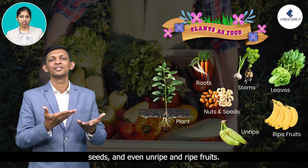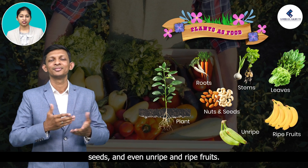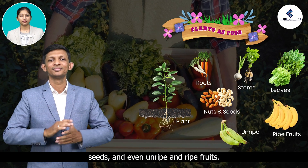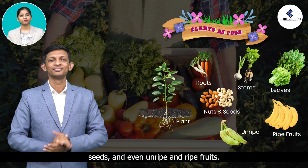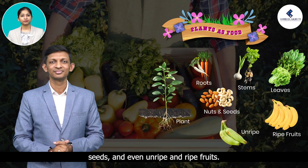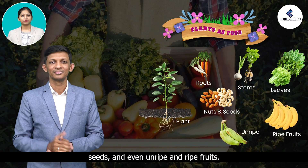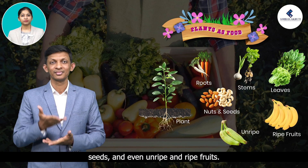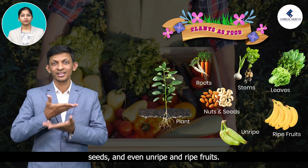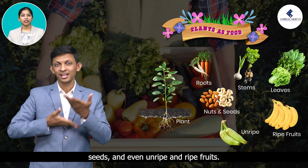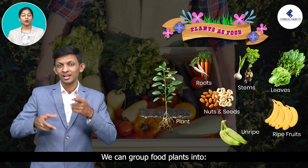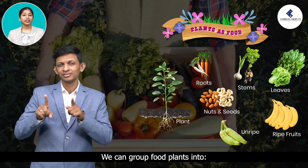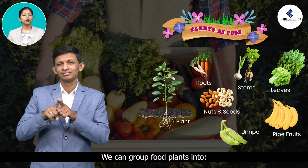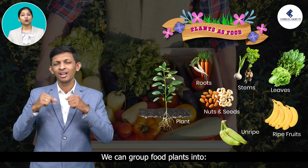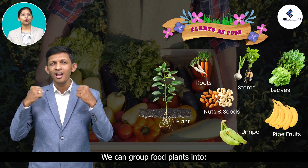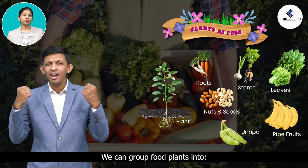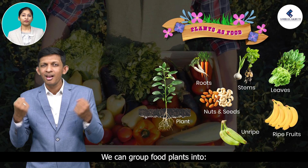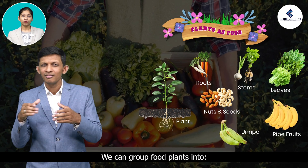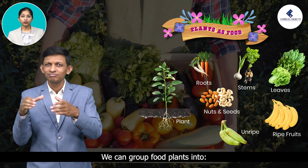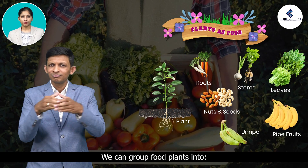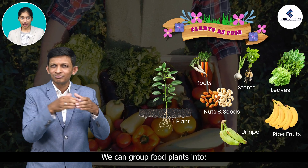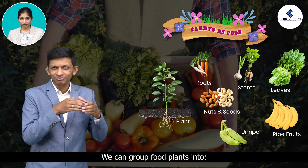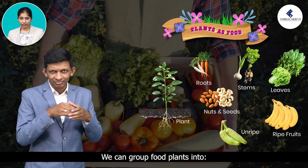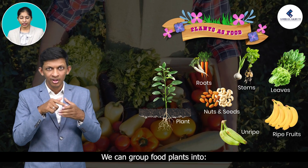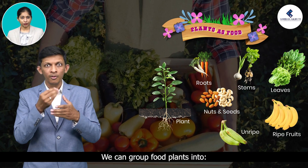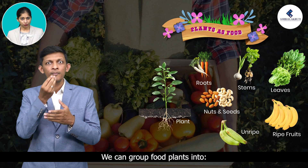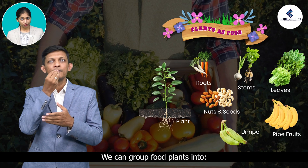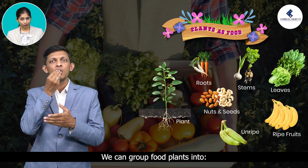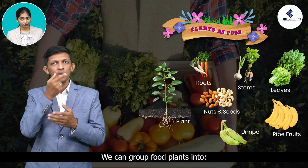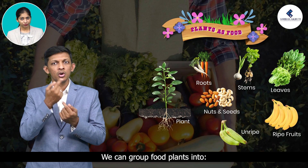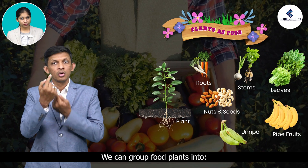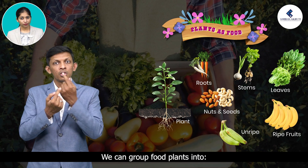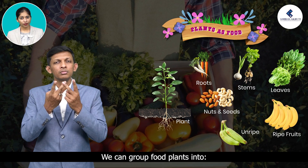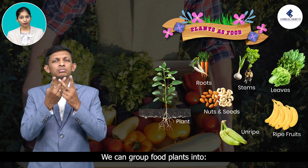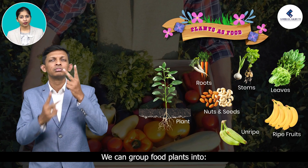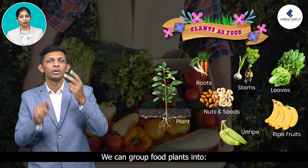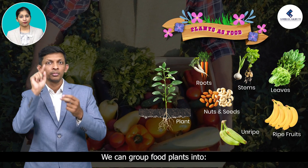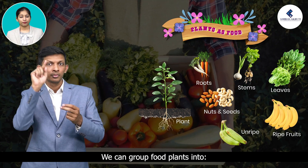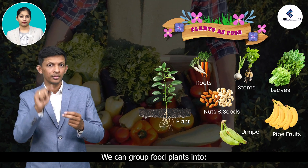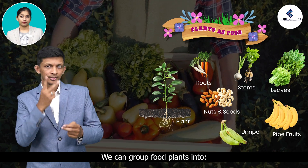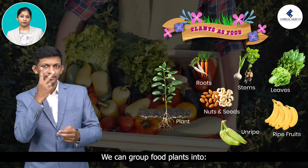fruits. We can group food plants into